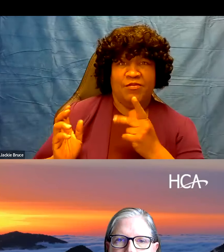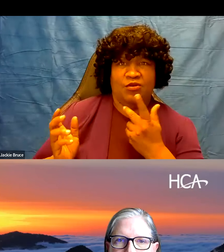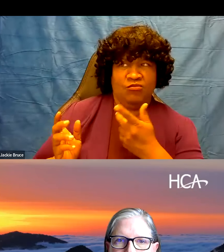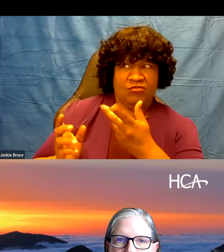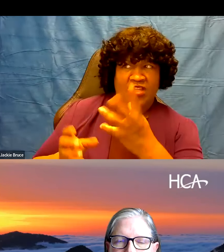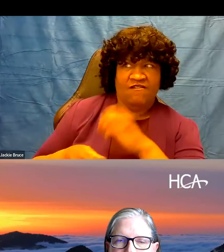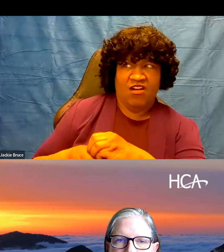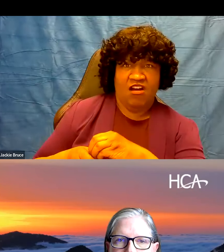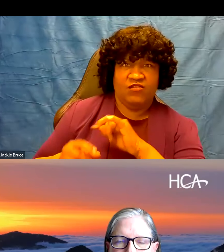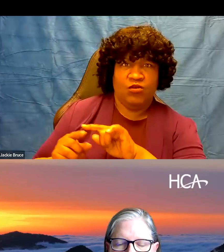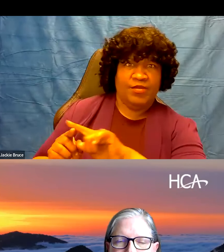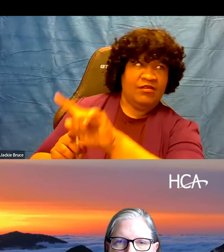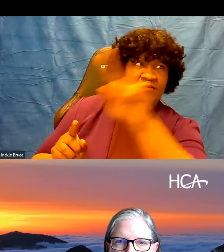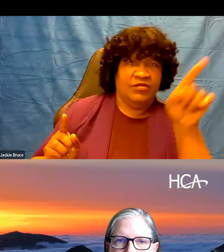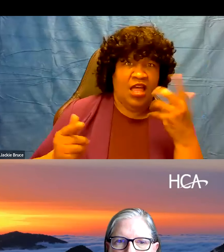involved get looped in.